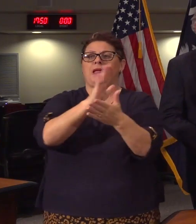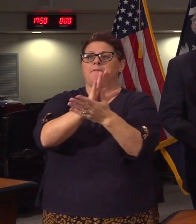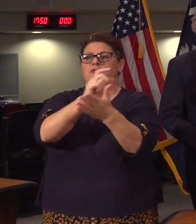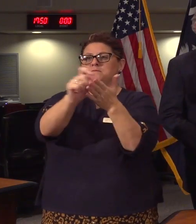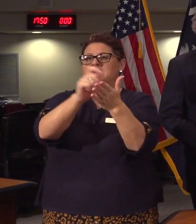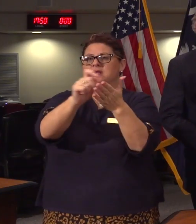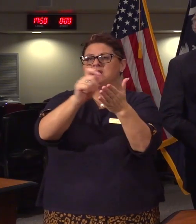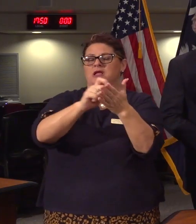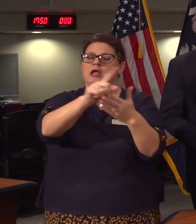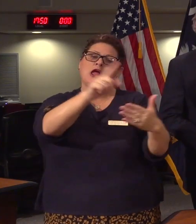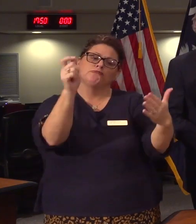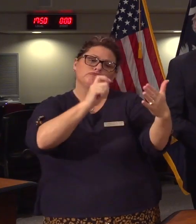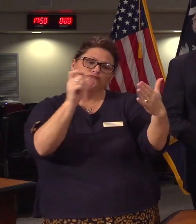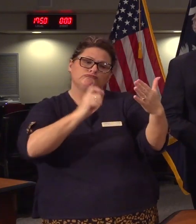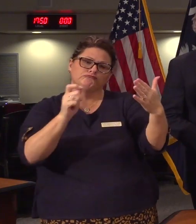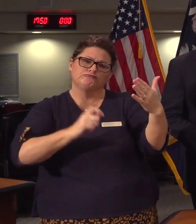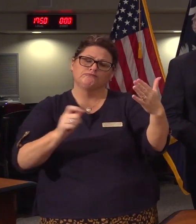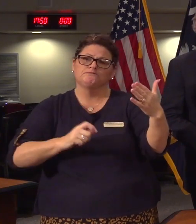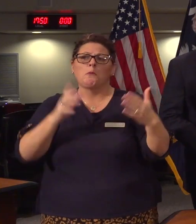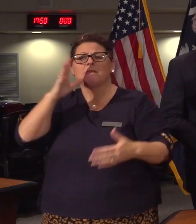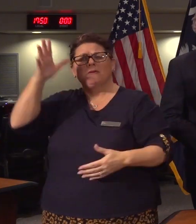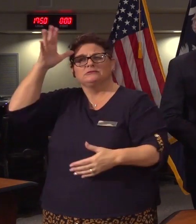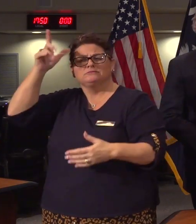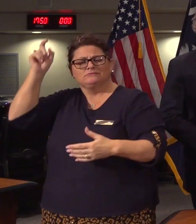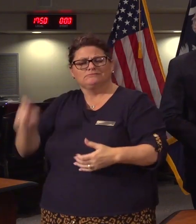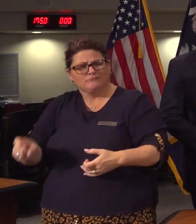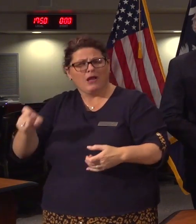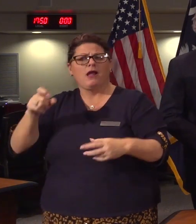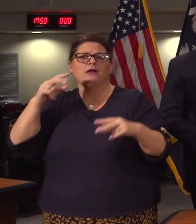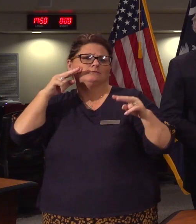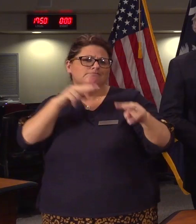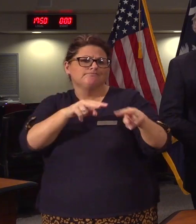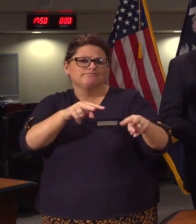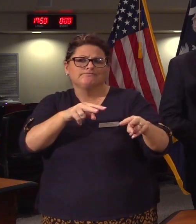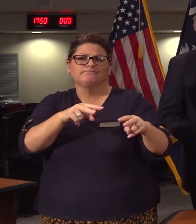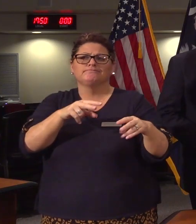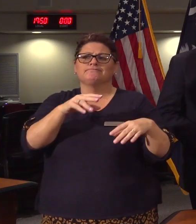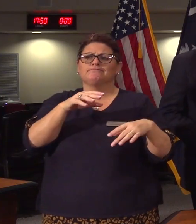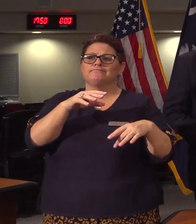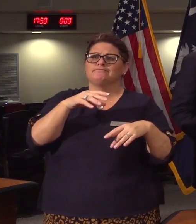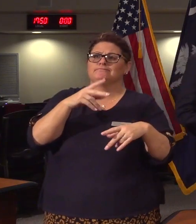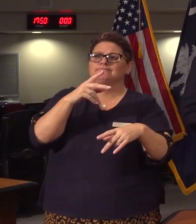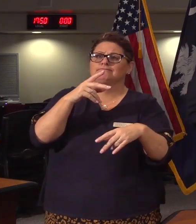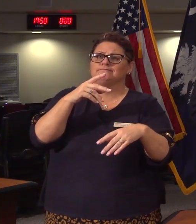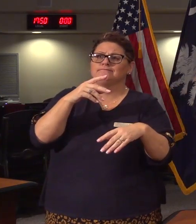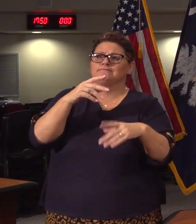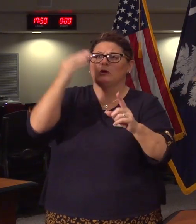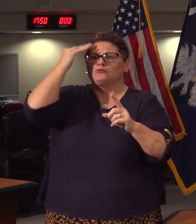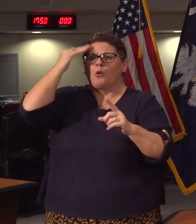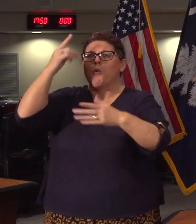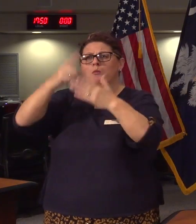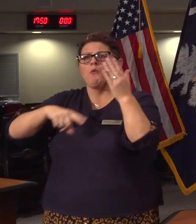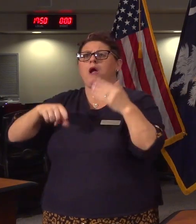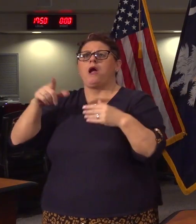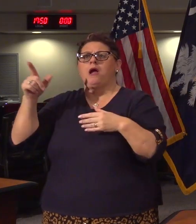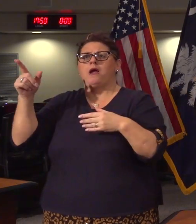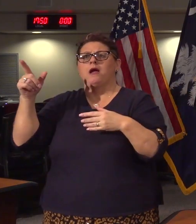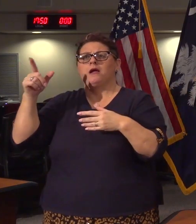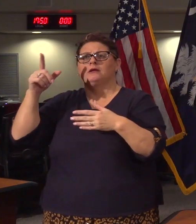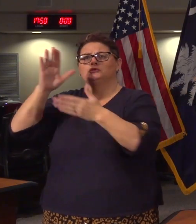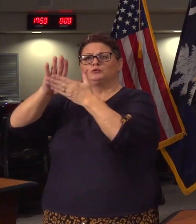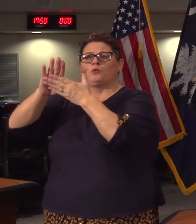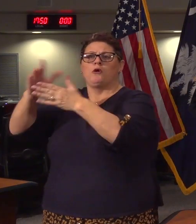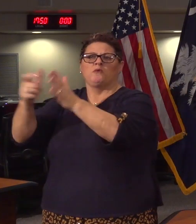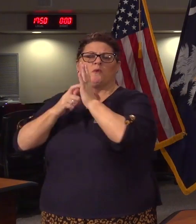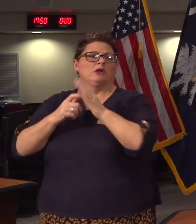very closely with their children and their school personnel. Superintendent, I have another question for you too. What precautions are you